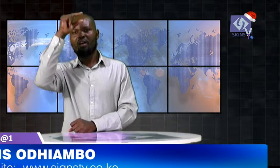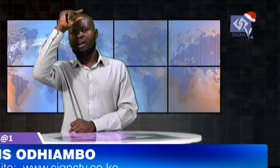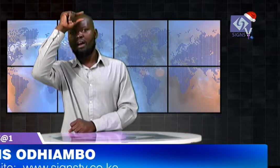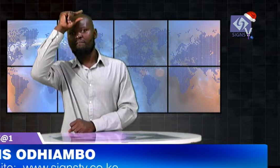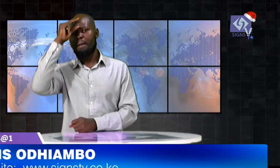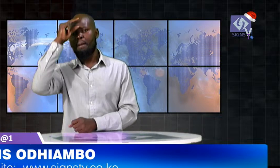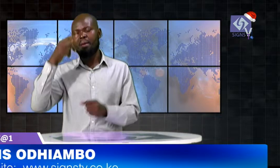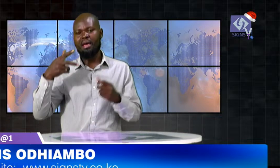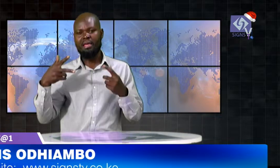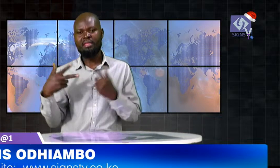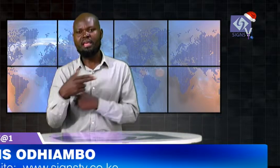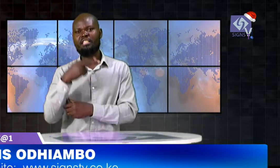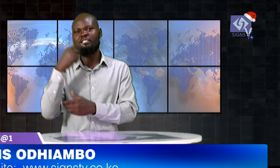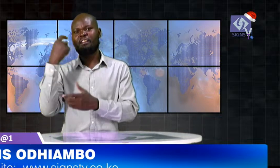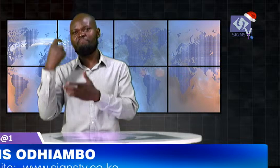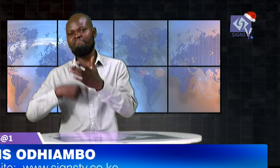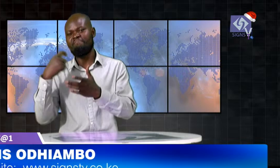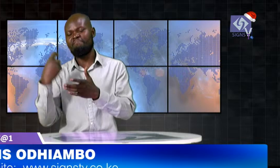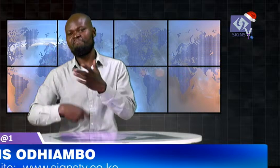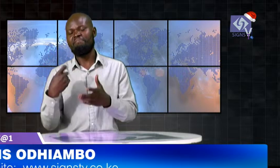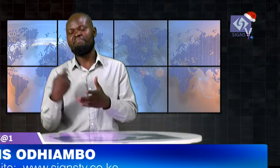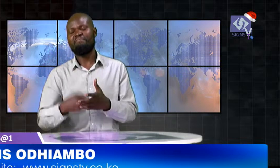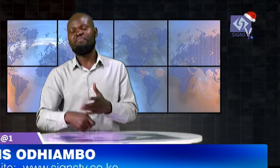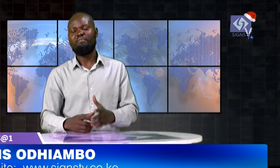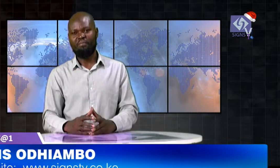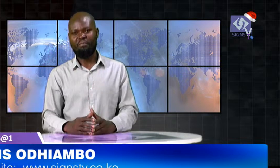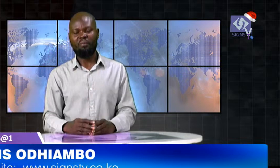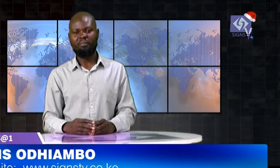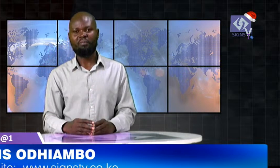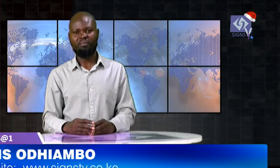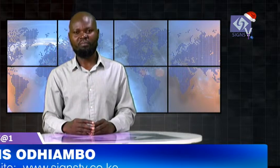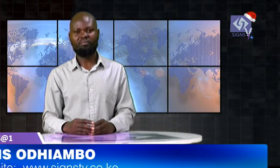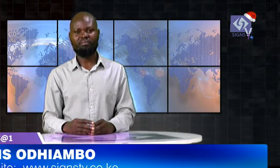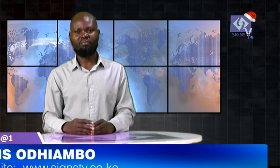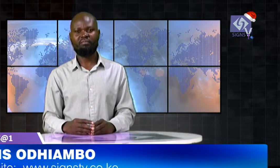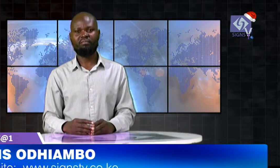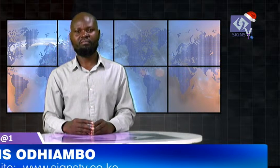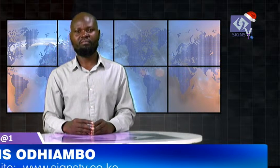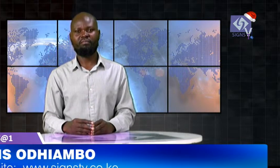year, mount pressure on President William Ruto's government to cut taxes.